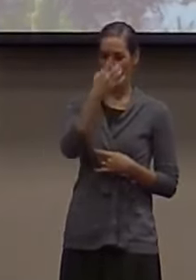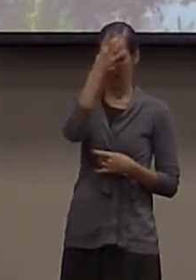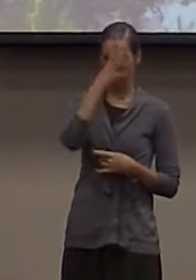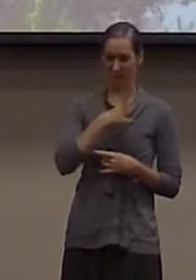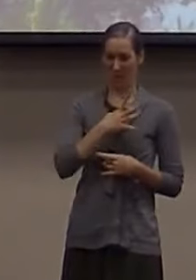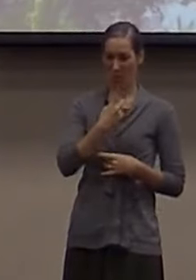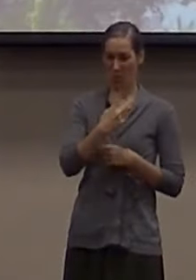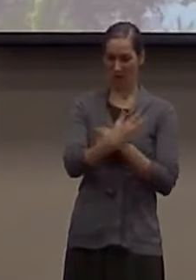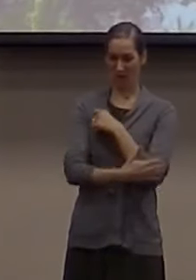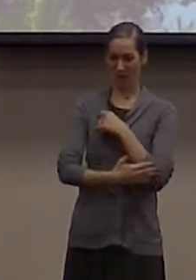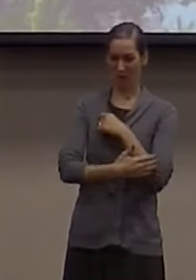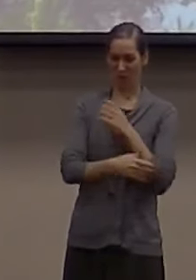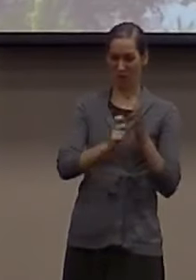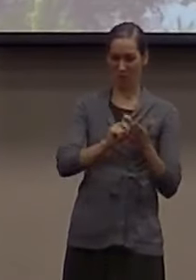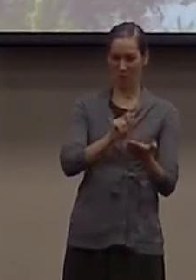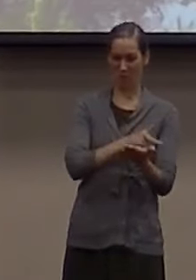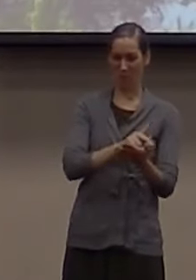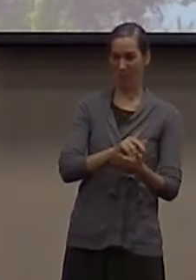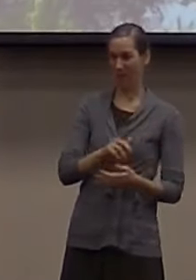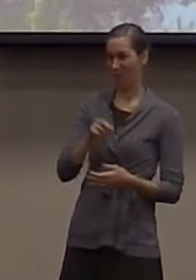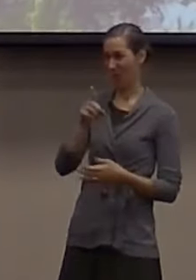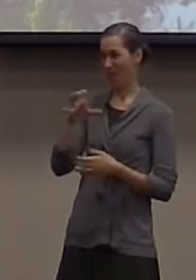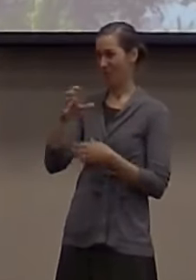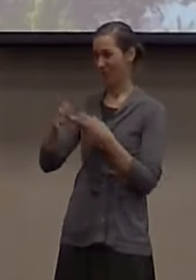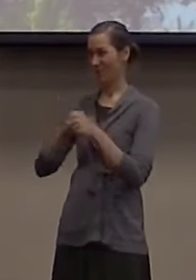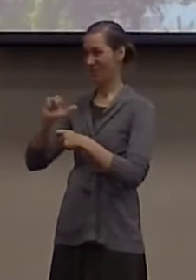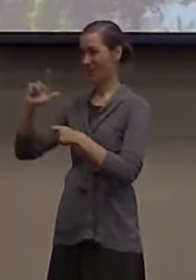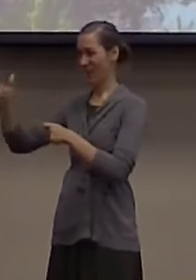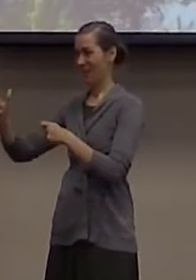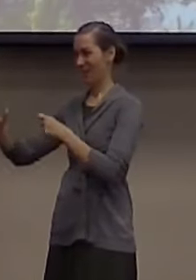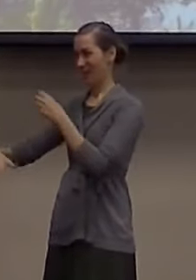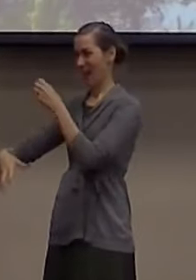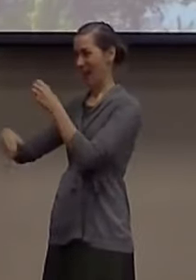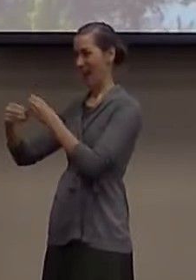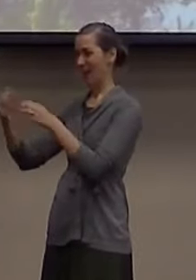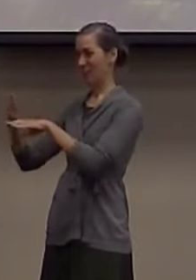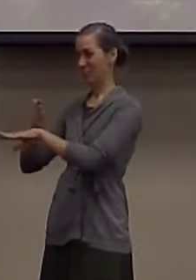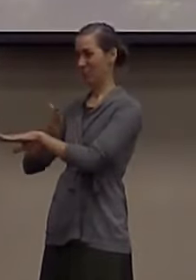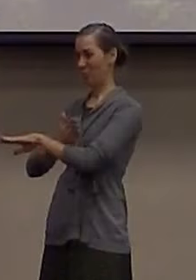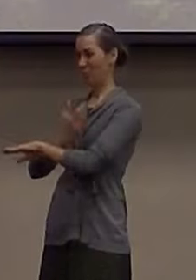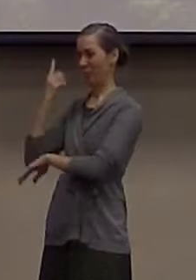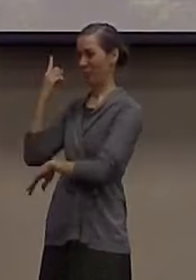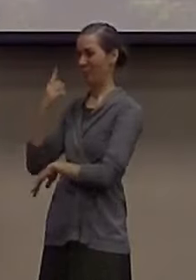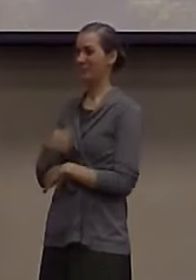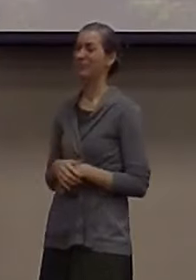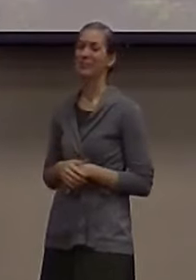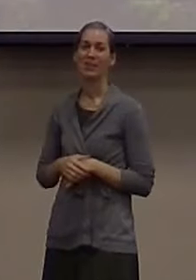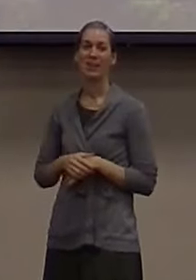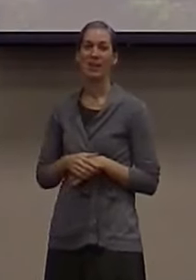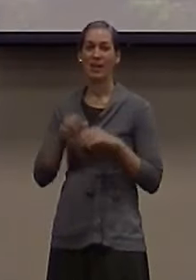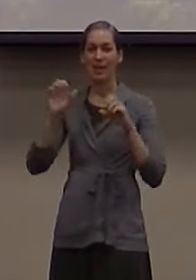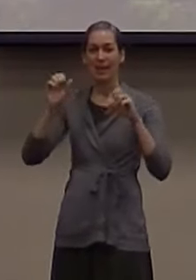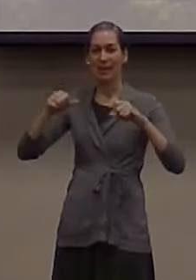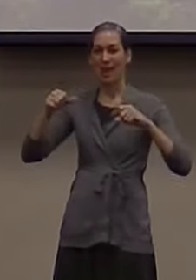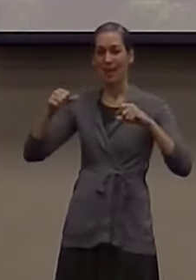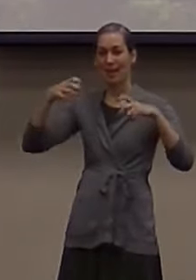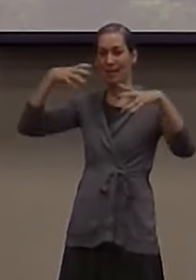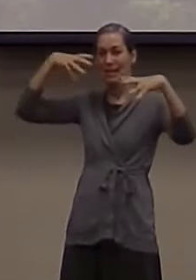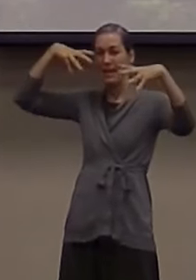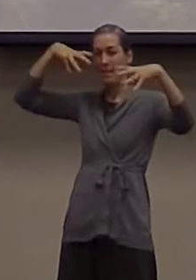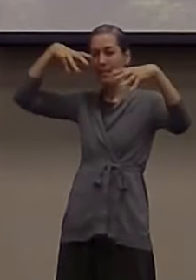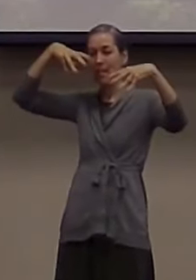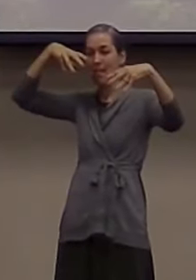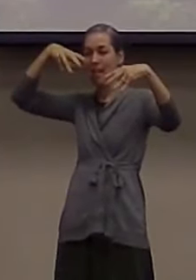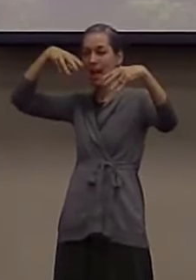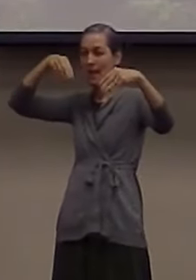and nearly a century. It's called How Great Thou Art. And if we can we dim the lights? We're going to kind of go from this time into a